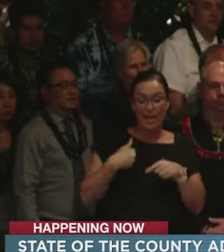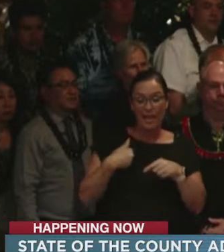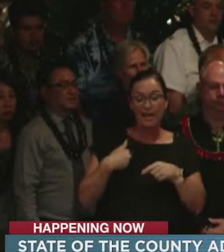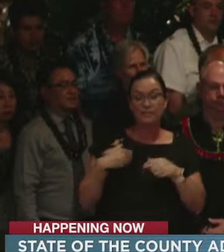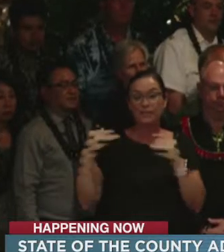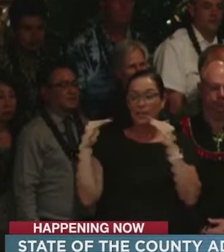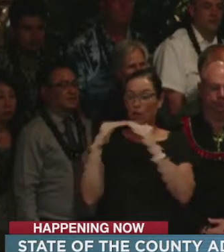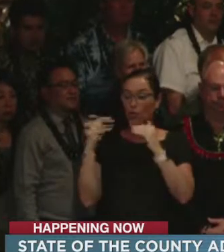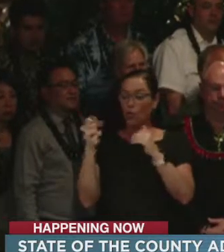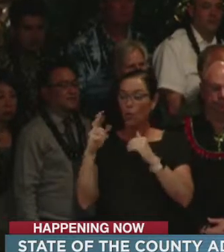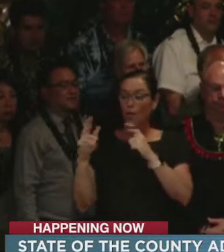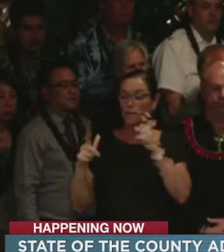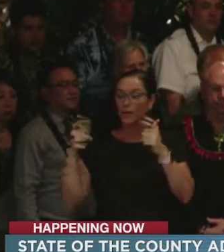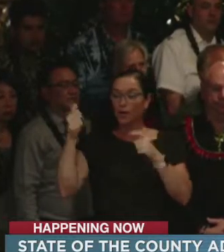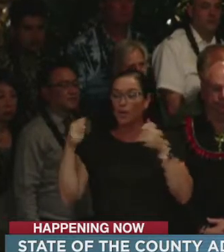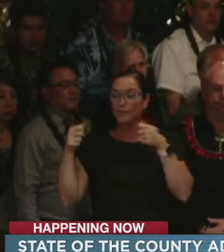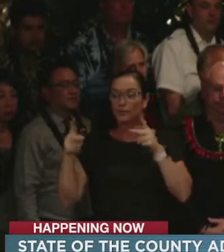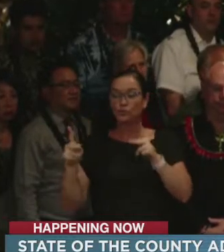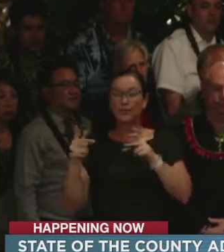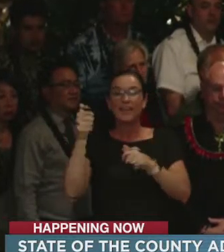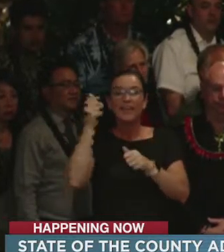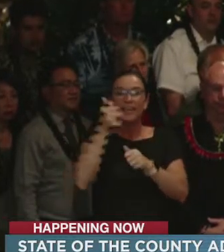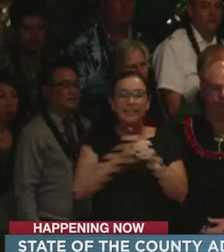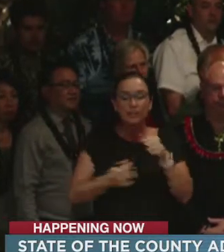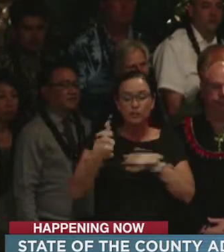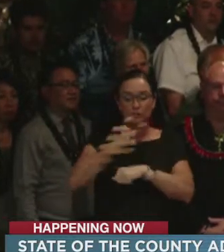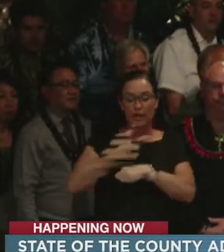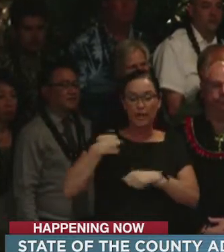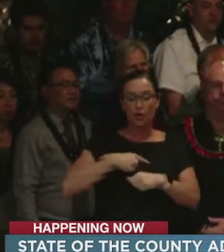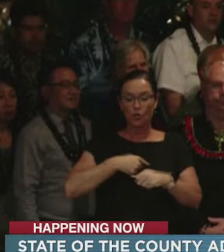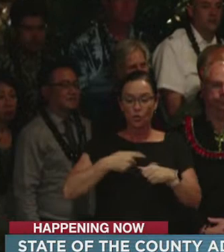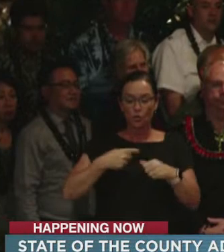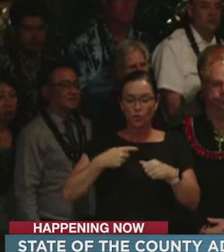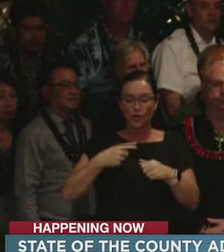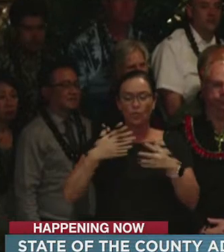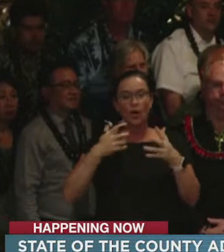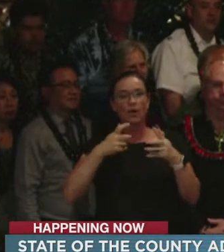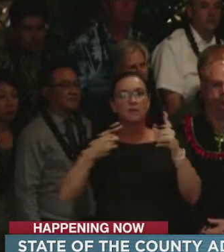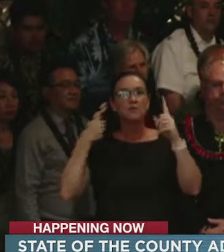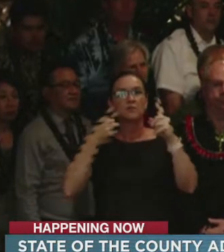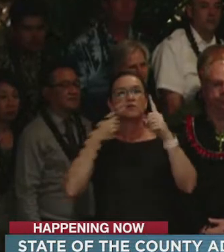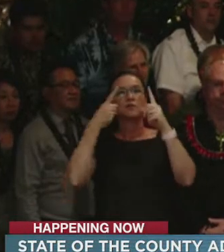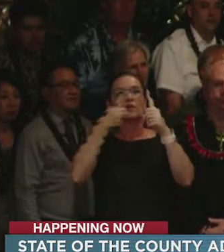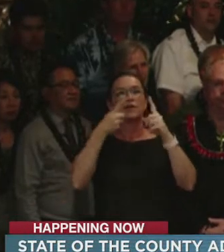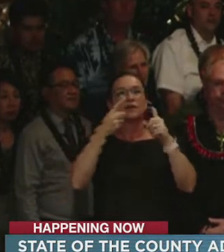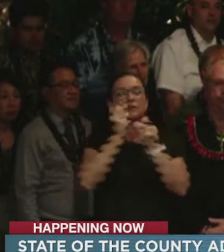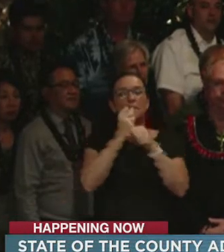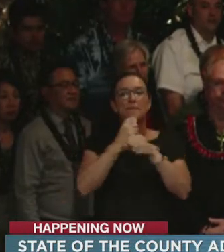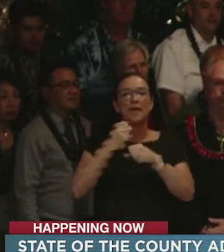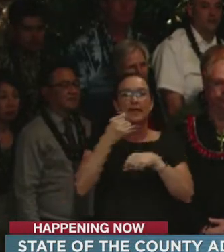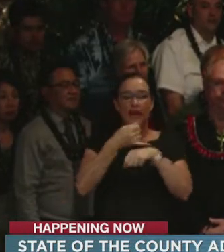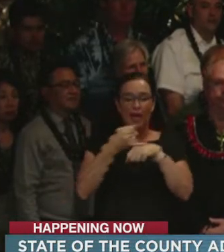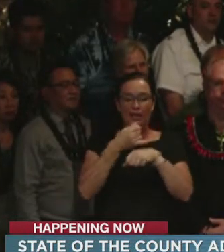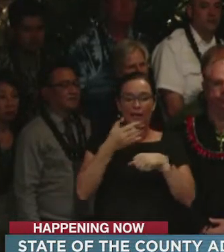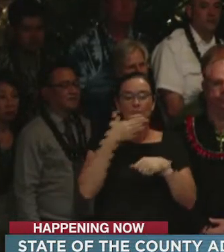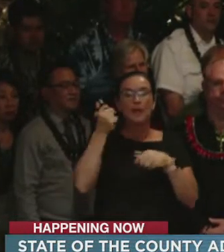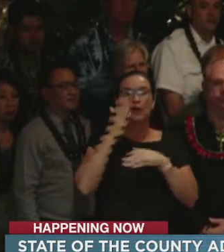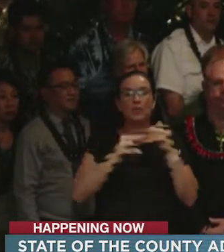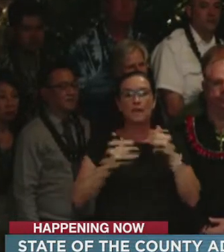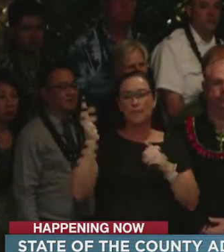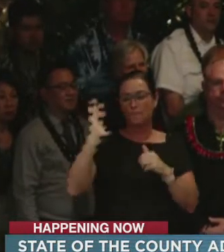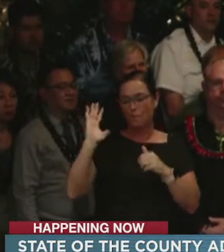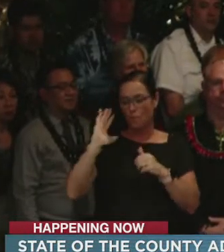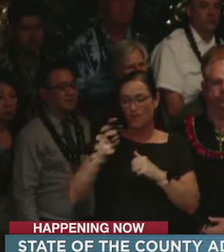greater opportunity. Each day, we strive to make this island better than it was the day before. Some days we